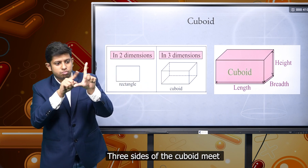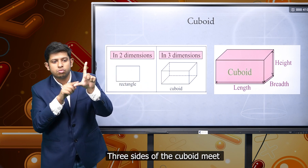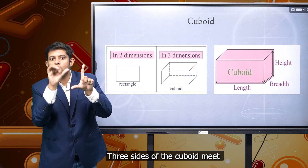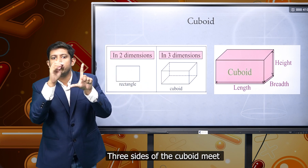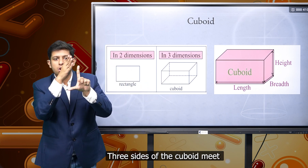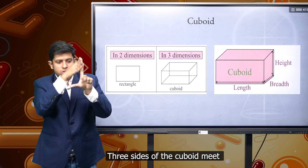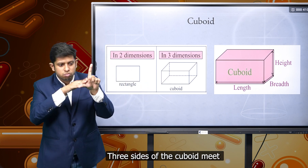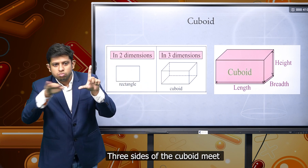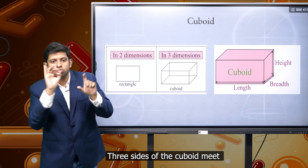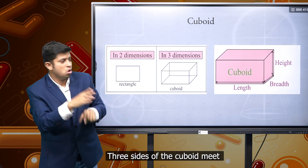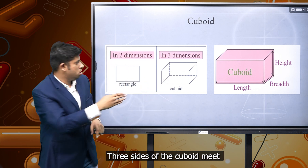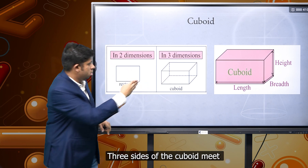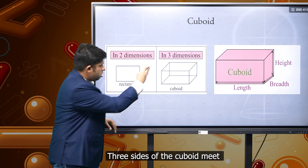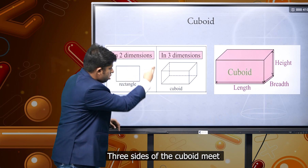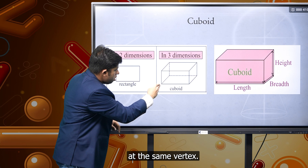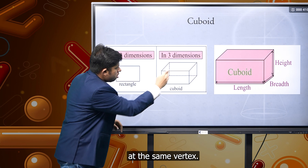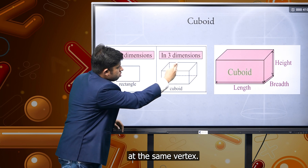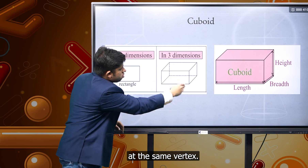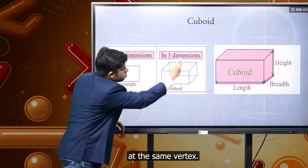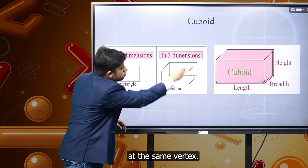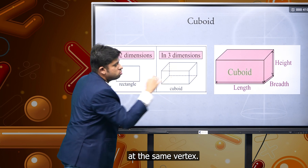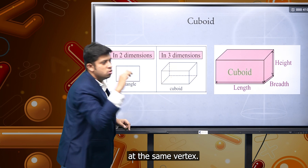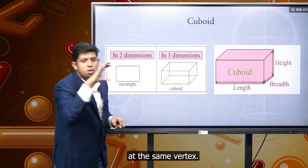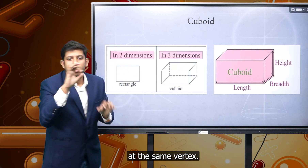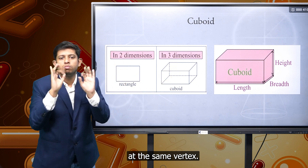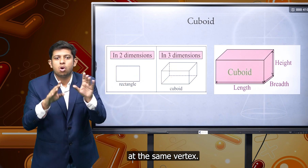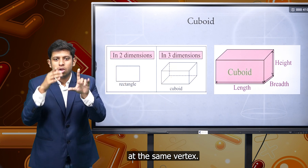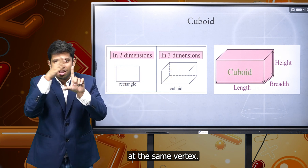Three sides of the cuboid meet at the same vertex.